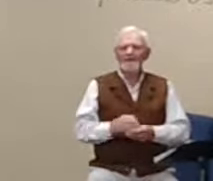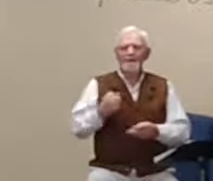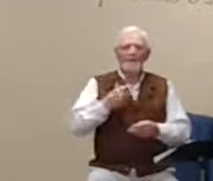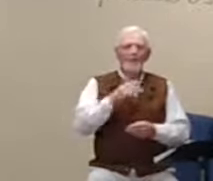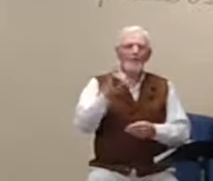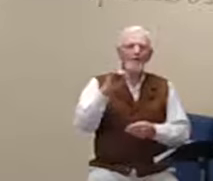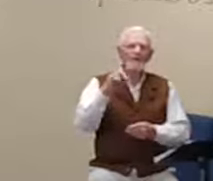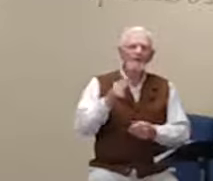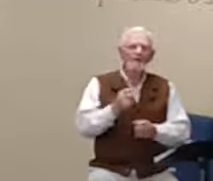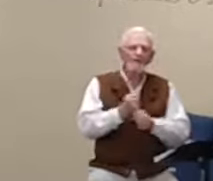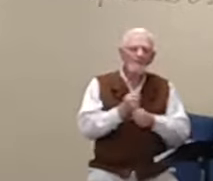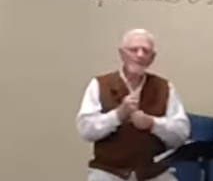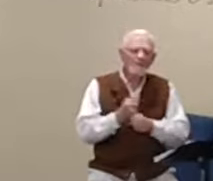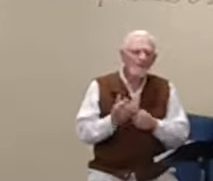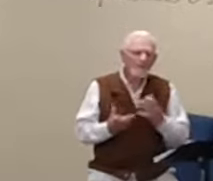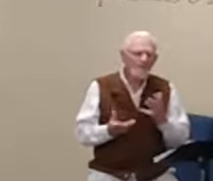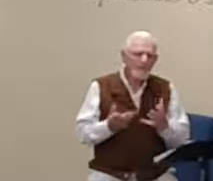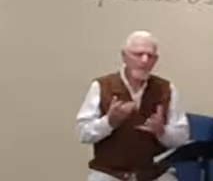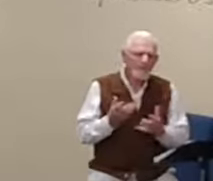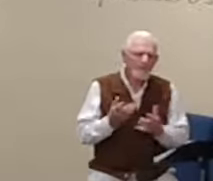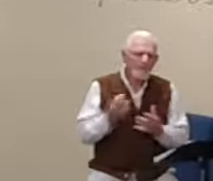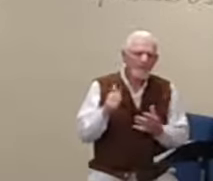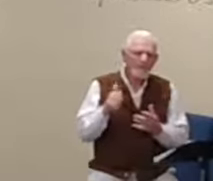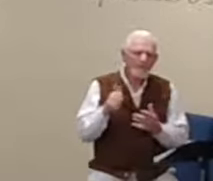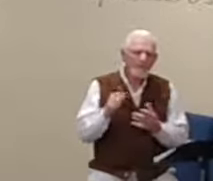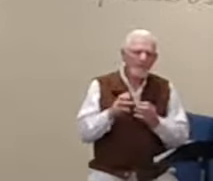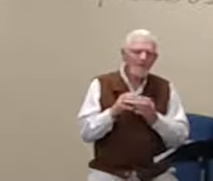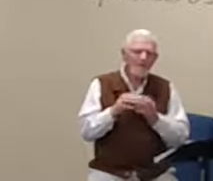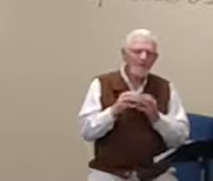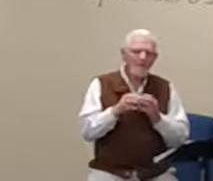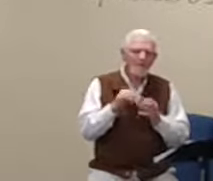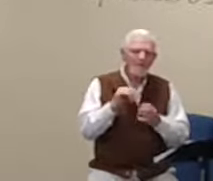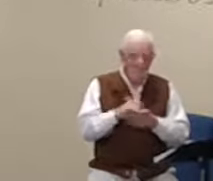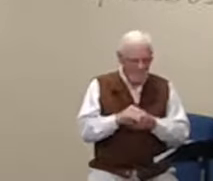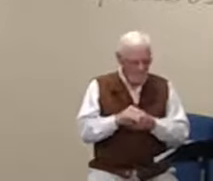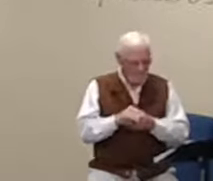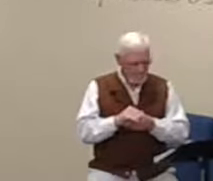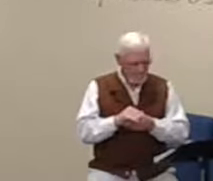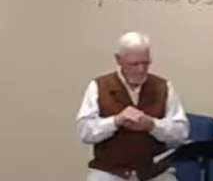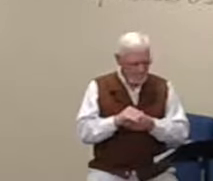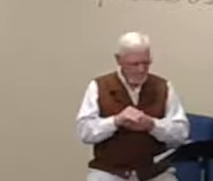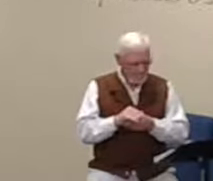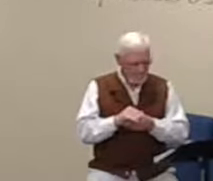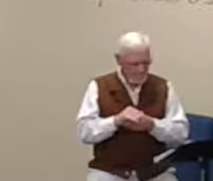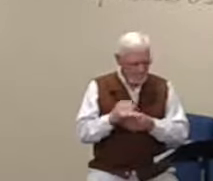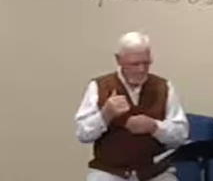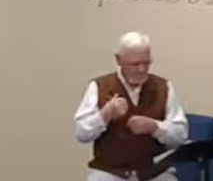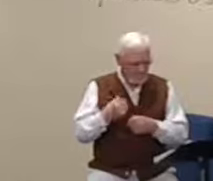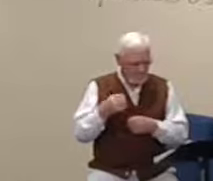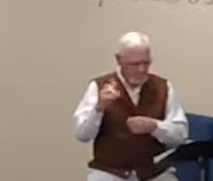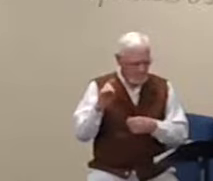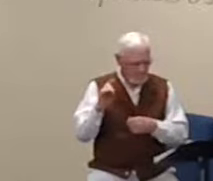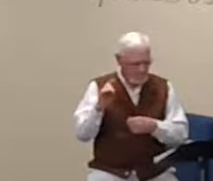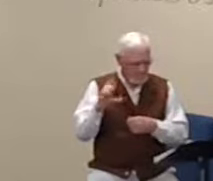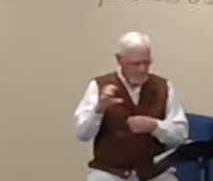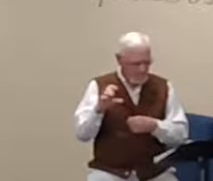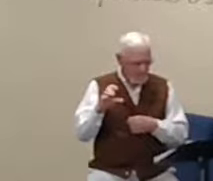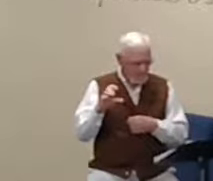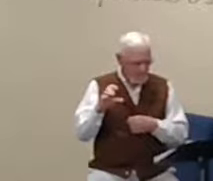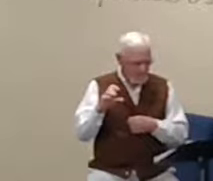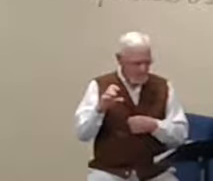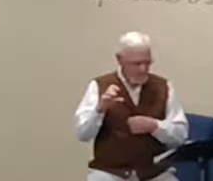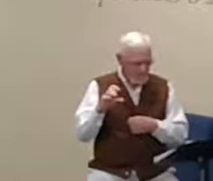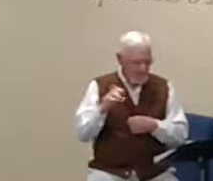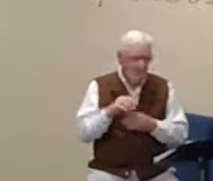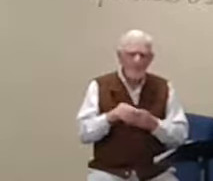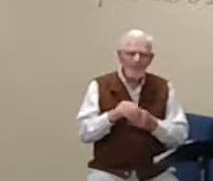So we had maybe 10 meetings, I think. We had maybe, I think it was around $800 a month promised. It wasn't even